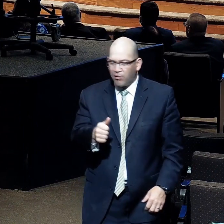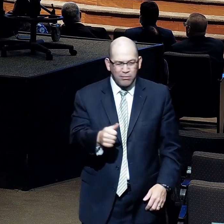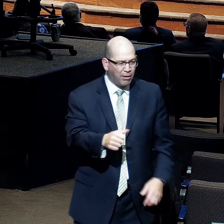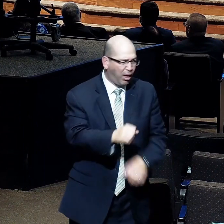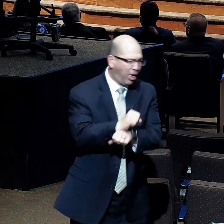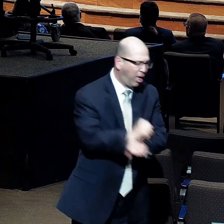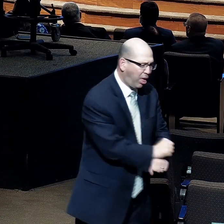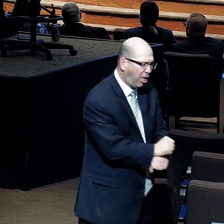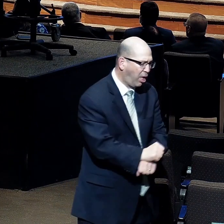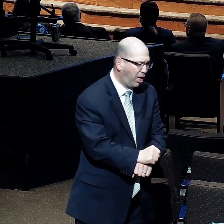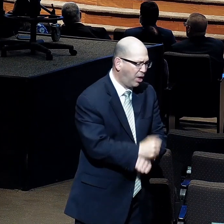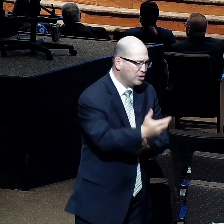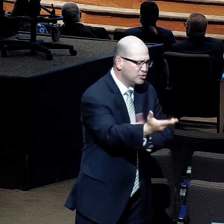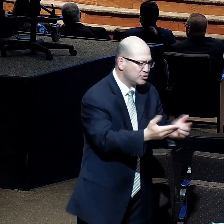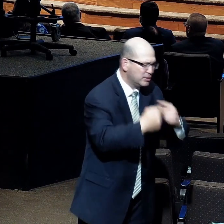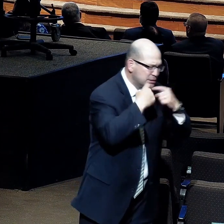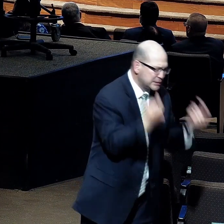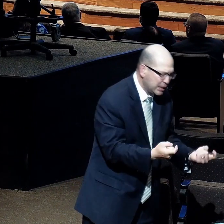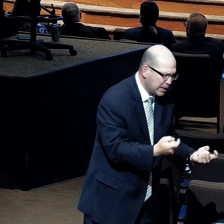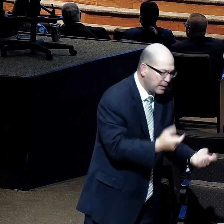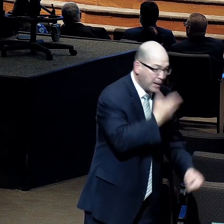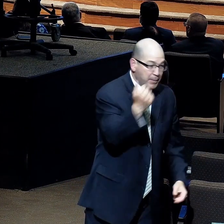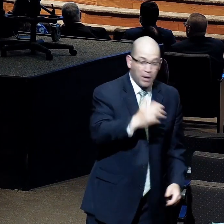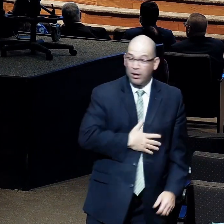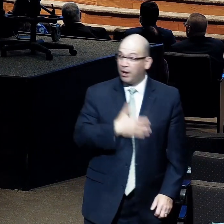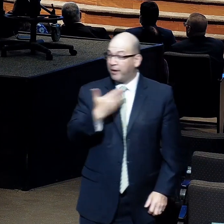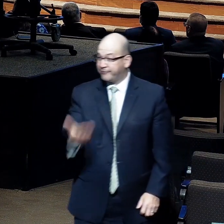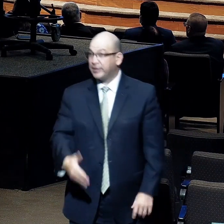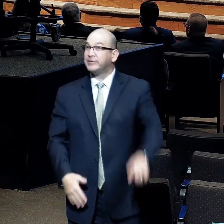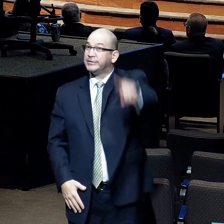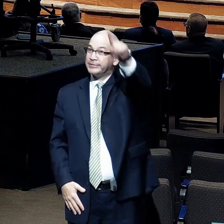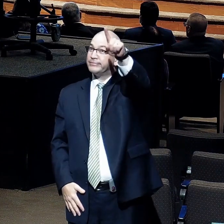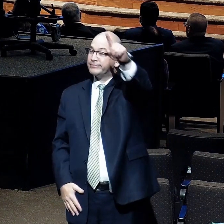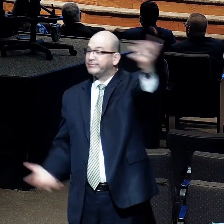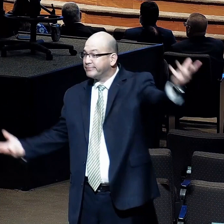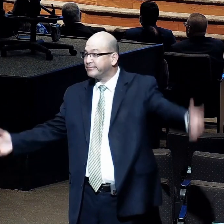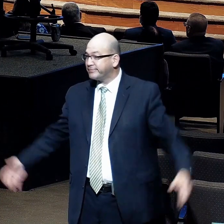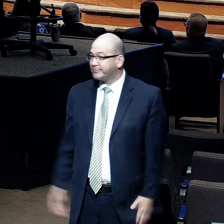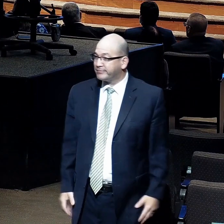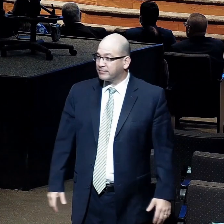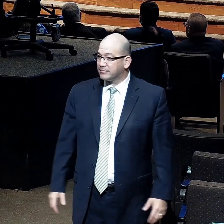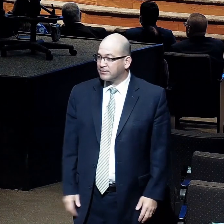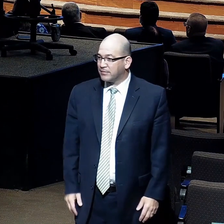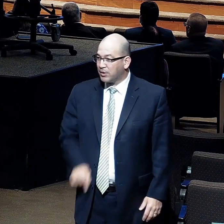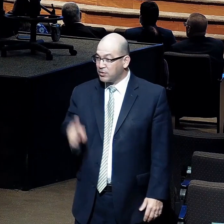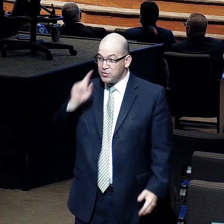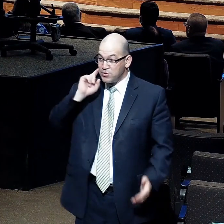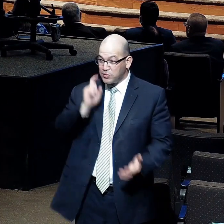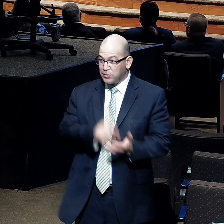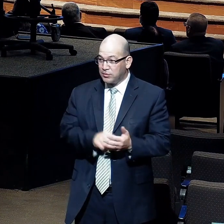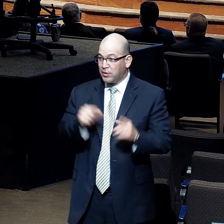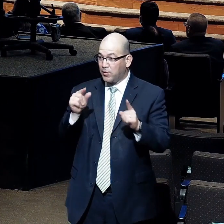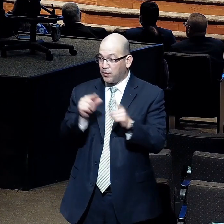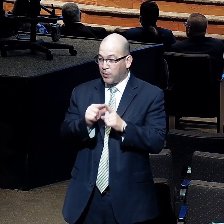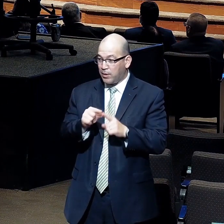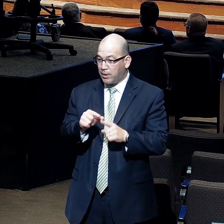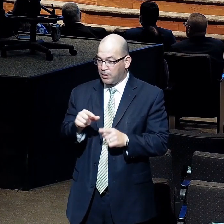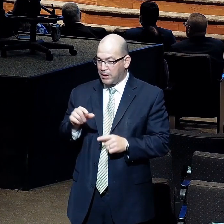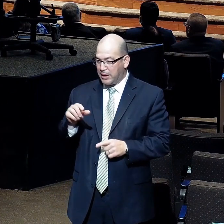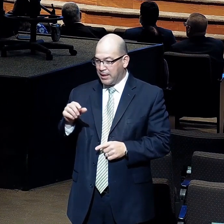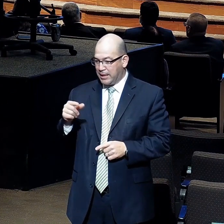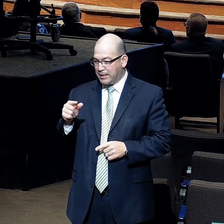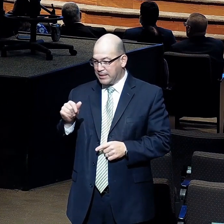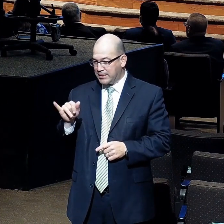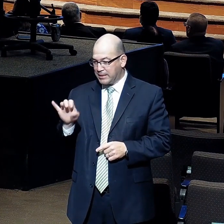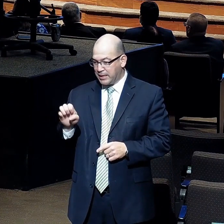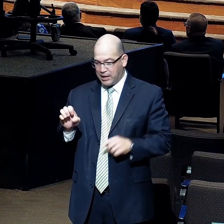to Jesus when he has already forgiven you. Amen. Did you ever notice that the word give is part of forgive? That's